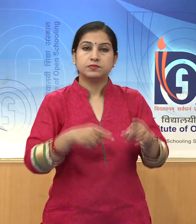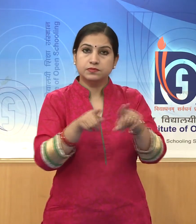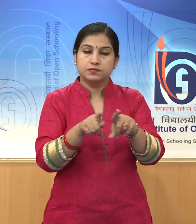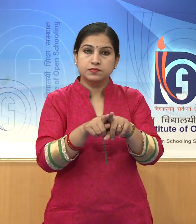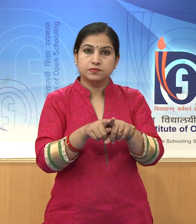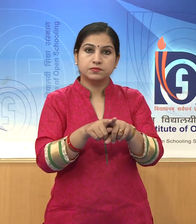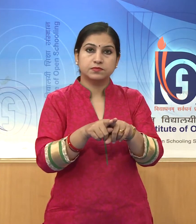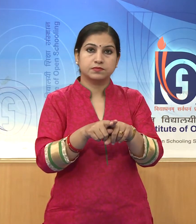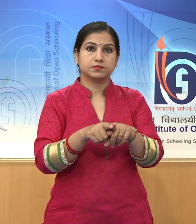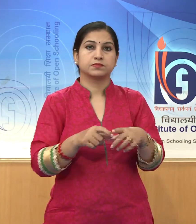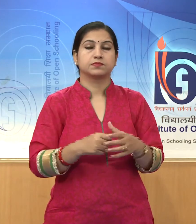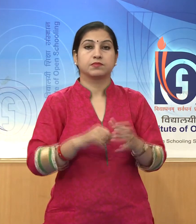Shailas Mukherjee,